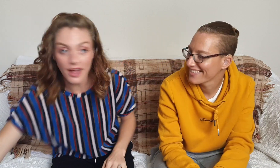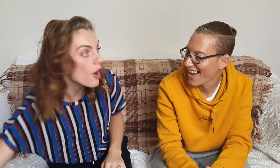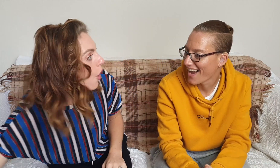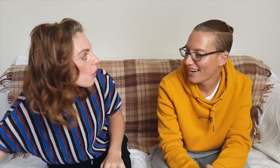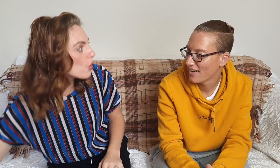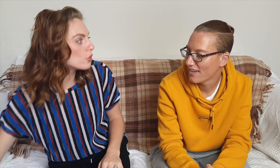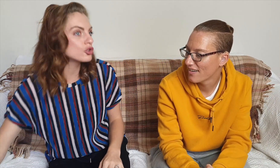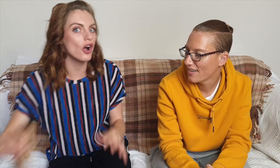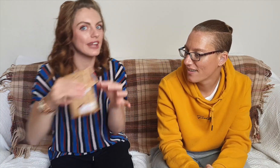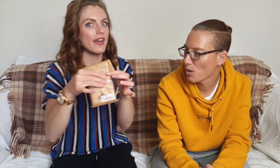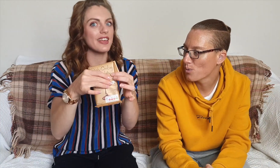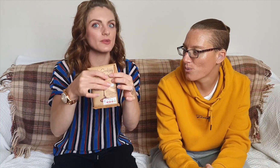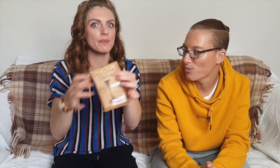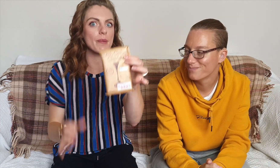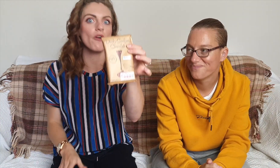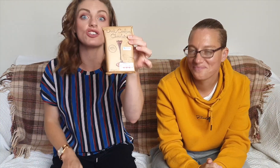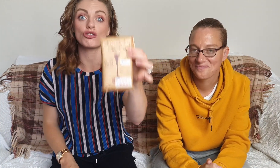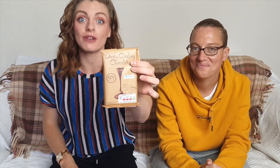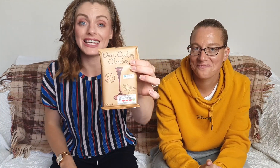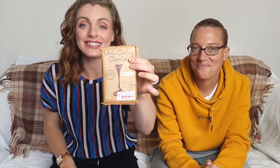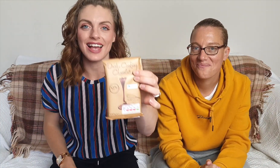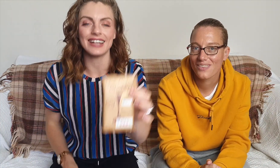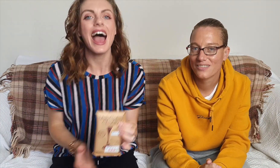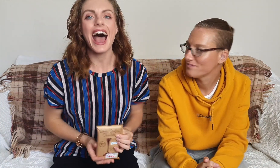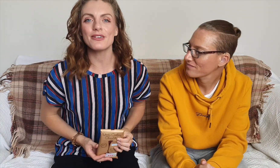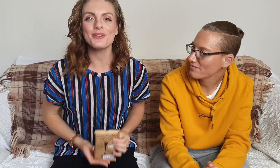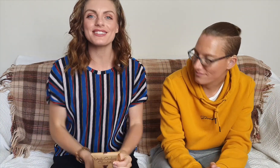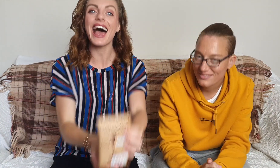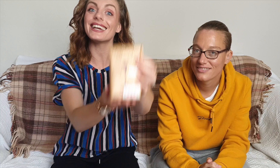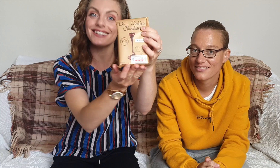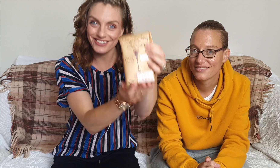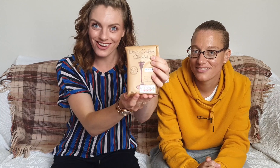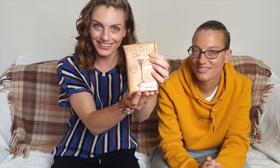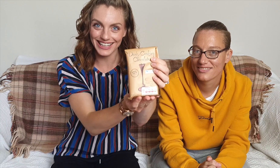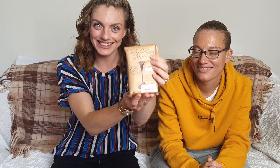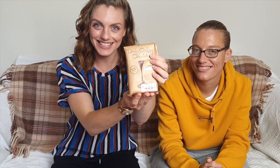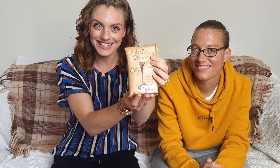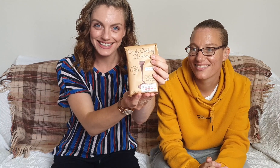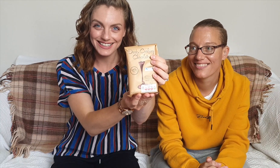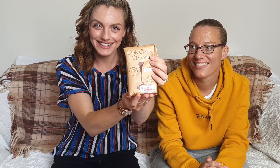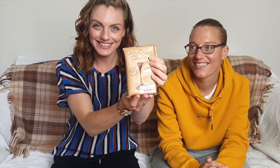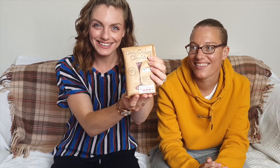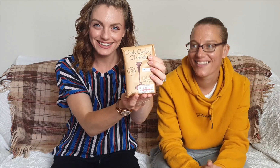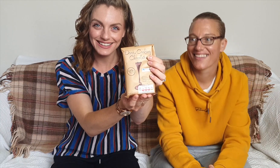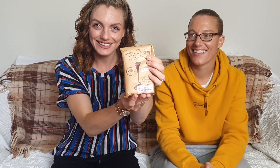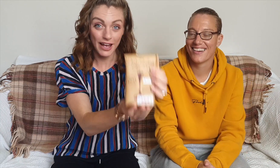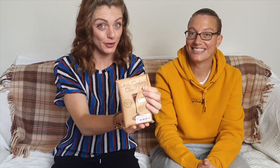have? Oh, chocolate. Now this was a bit more of a tricky sign. How do you sign chocolate? Have you got